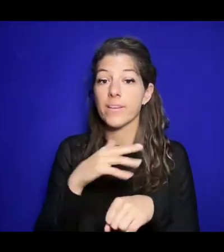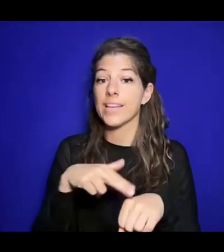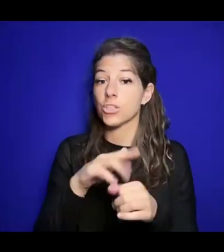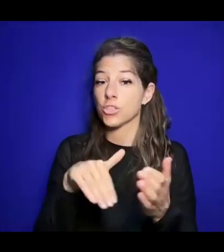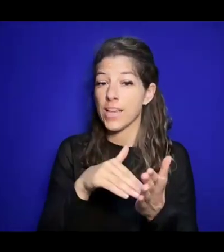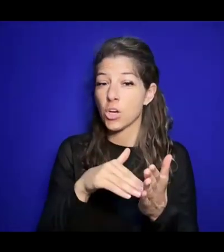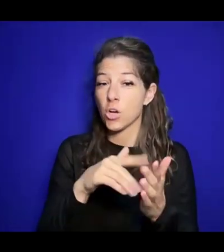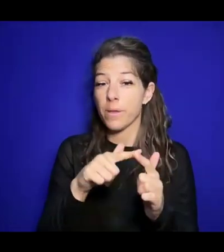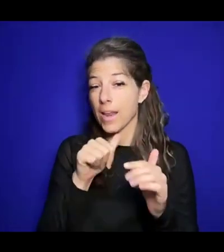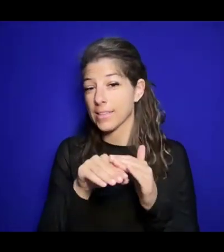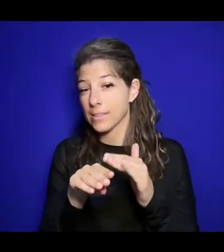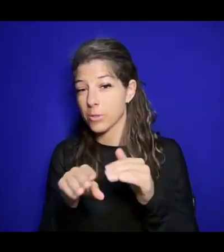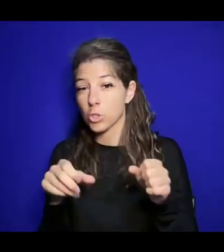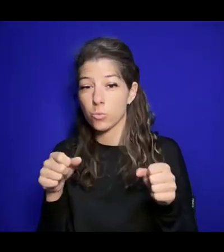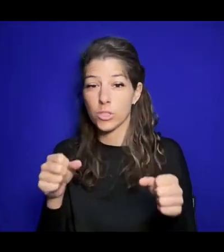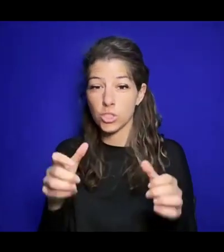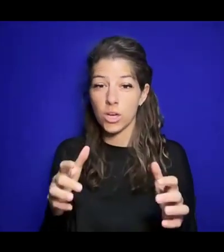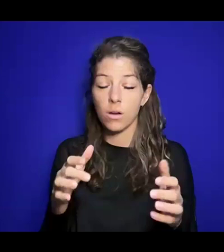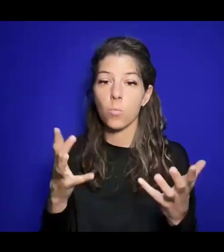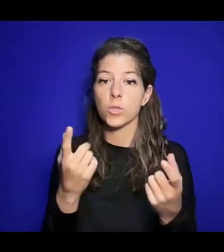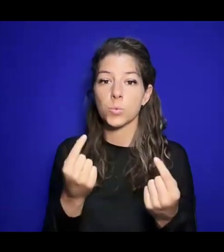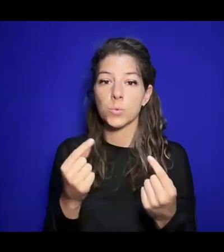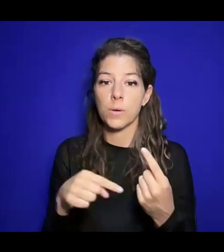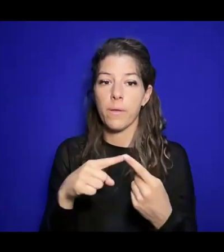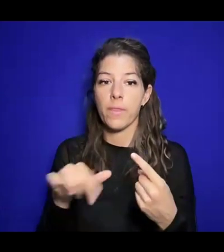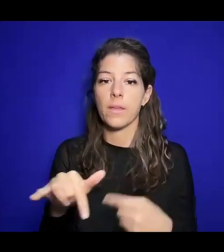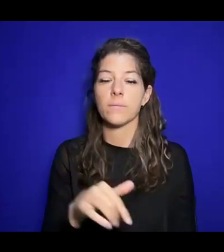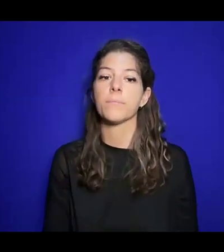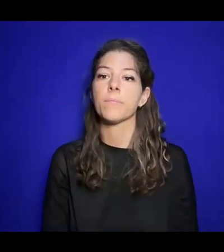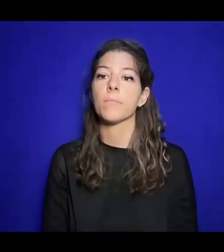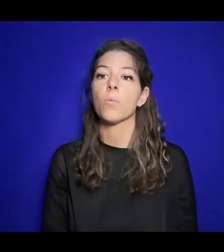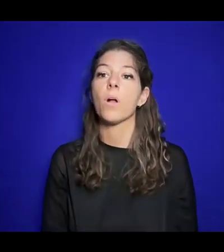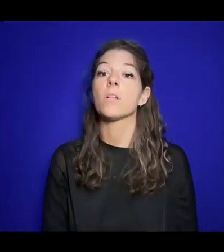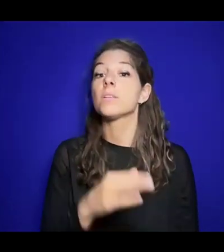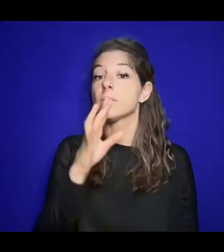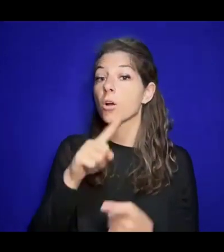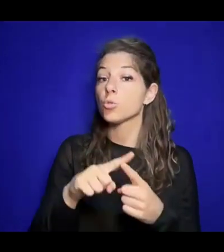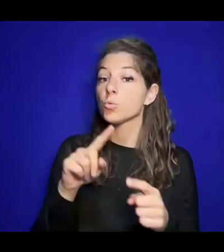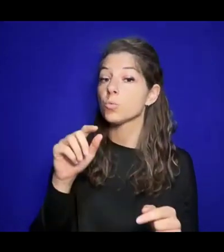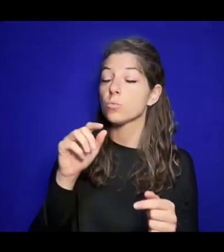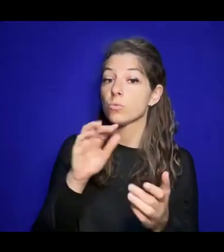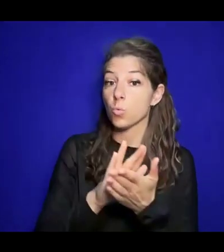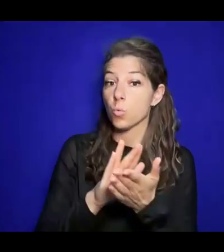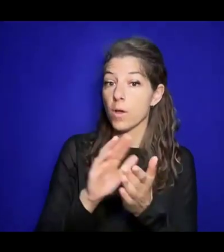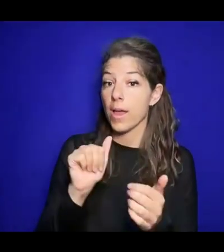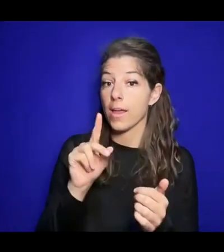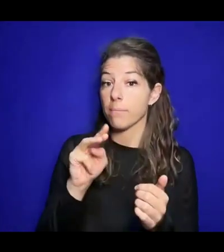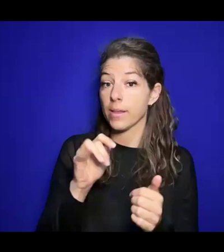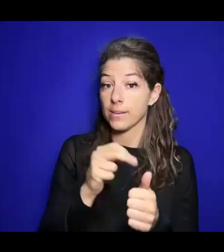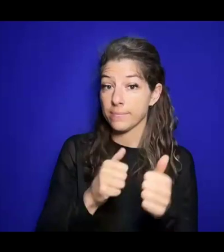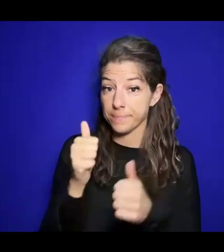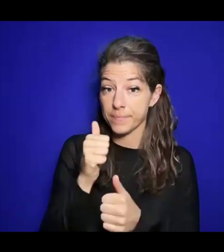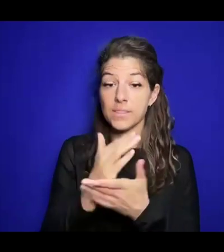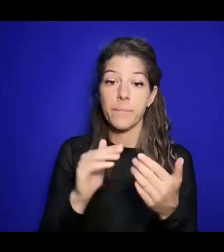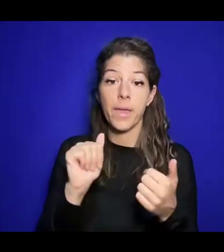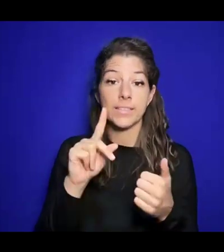not accessible to them in their chair. Can they do about this? Well, talk to administration. There might be some ADA rules,